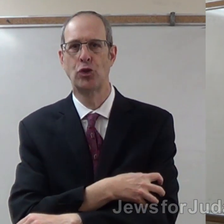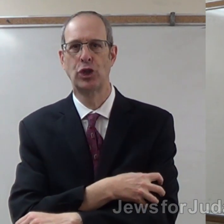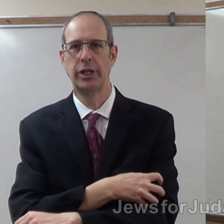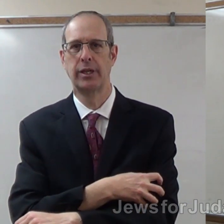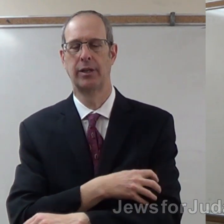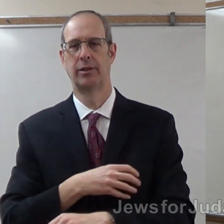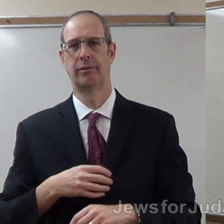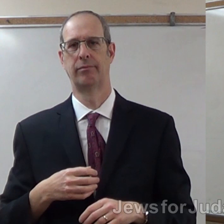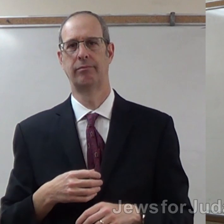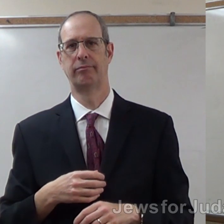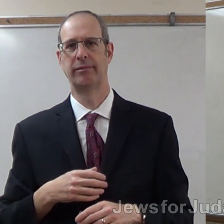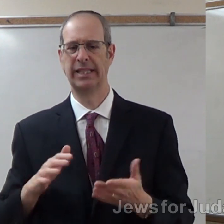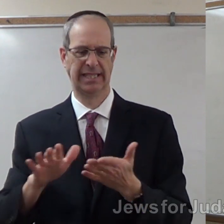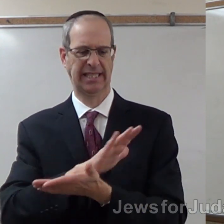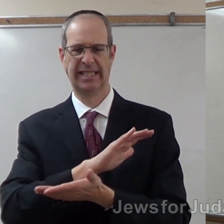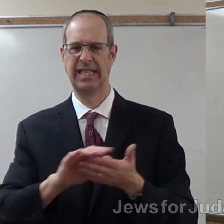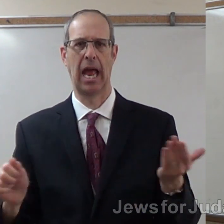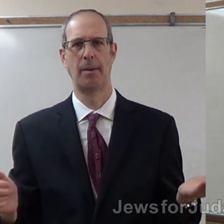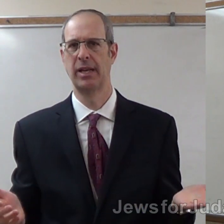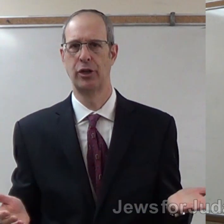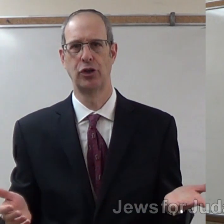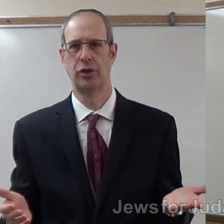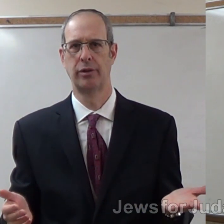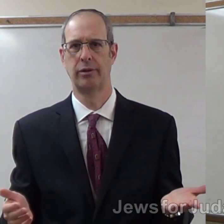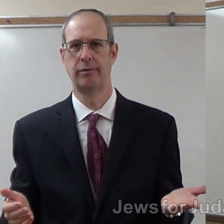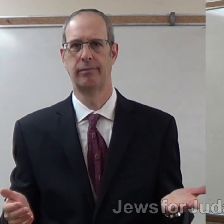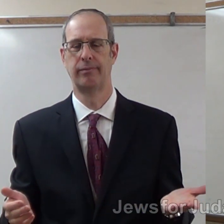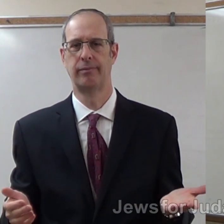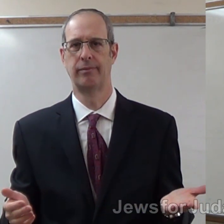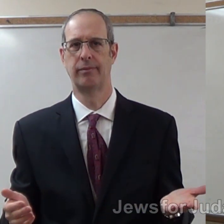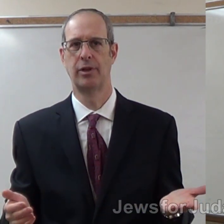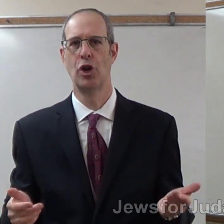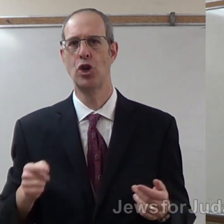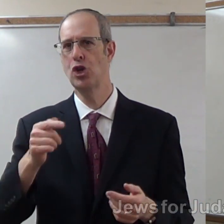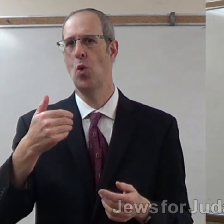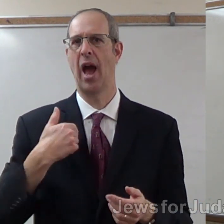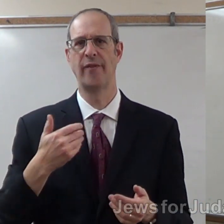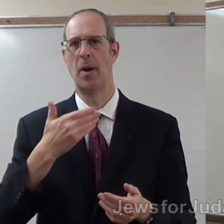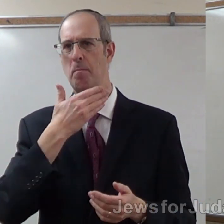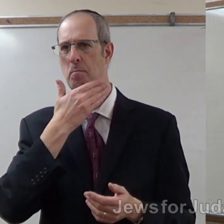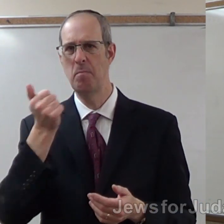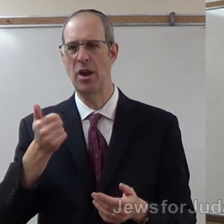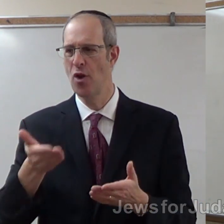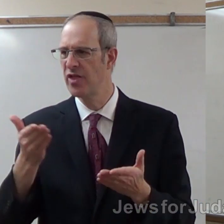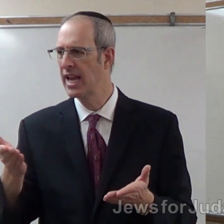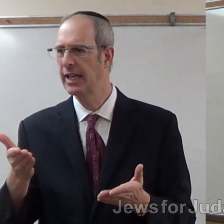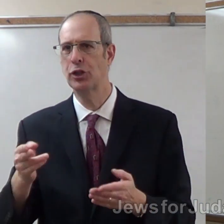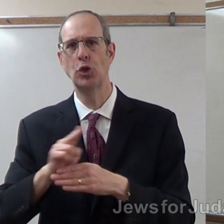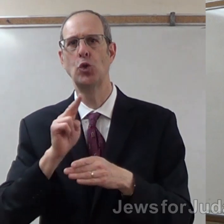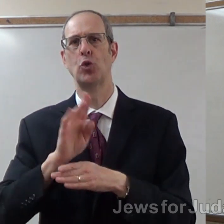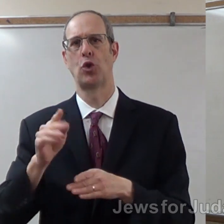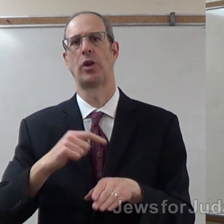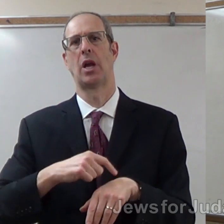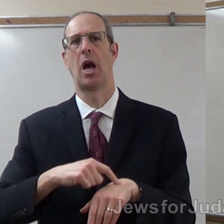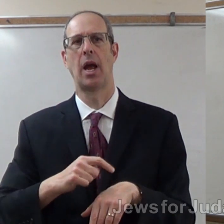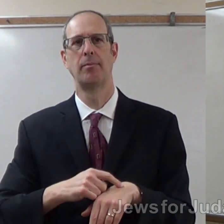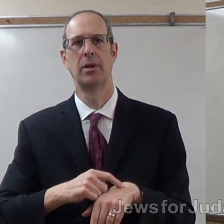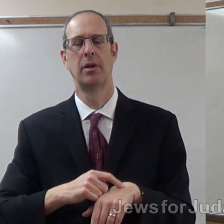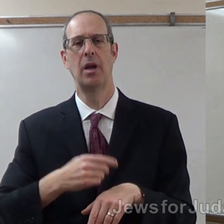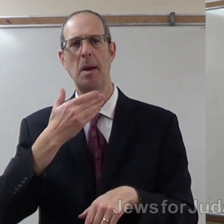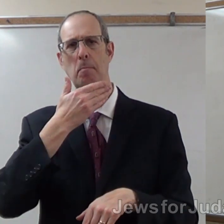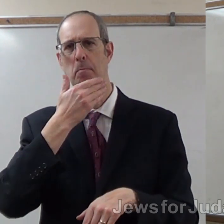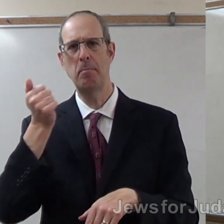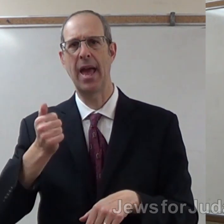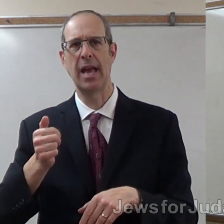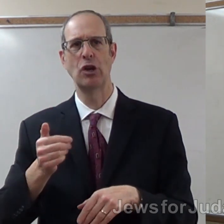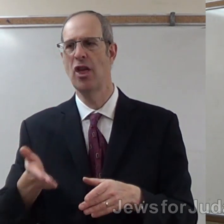worth the damage that it's going to cause. You have better things to do with your time. You have better things to